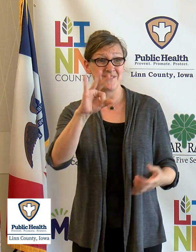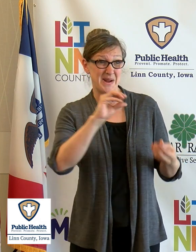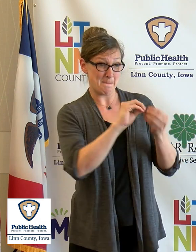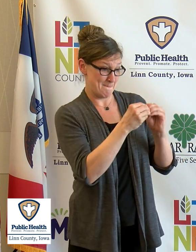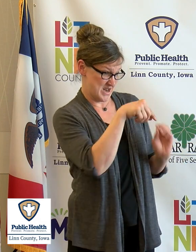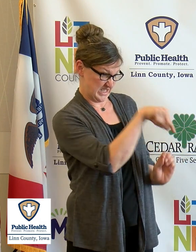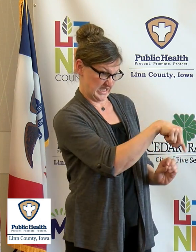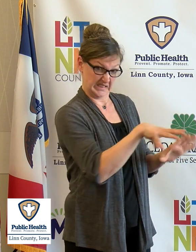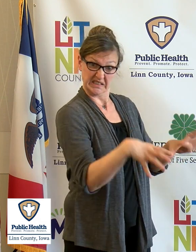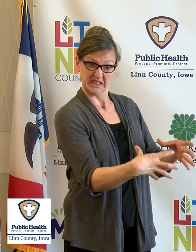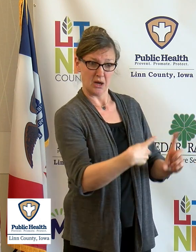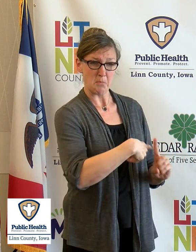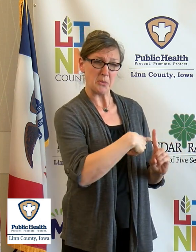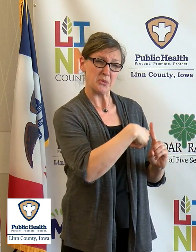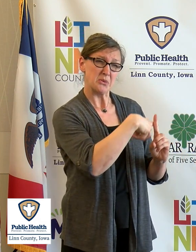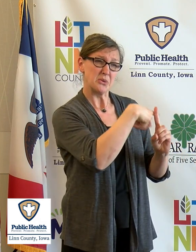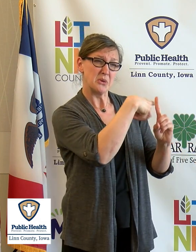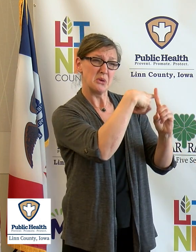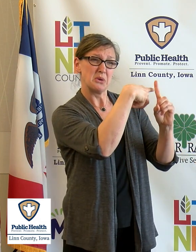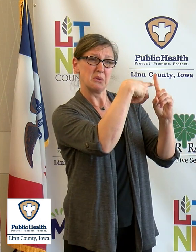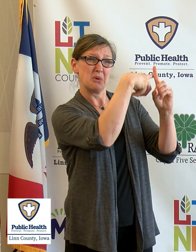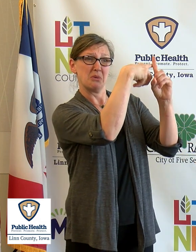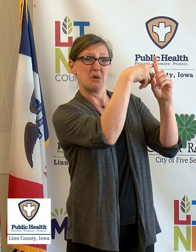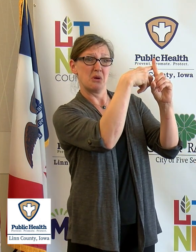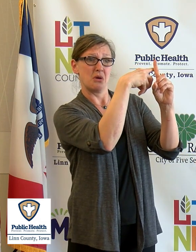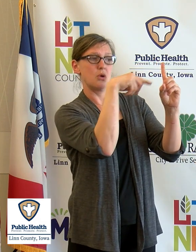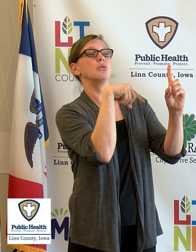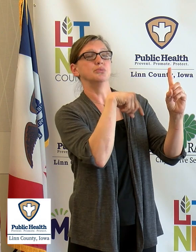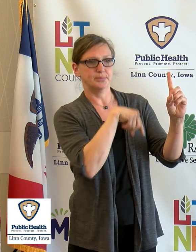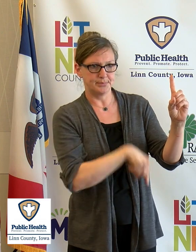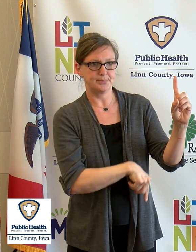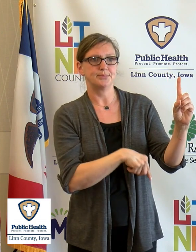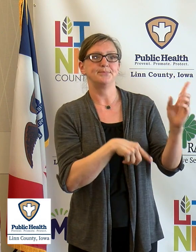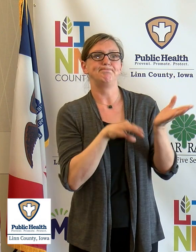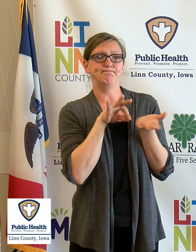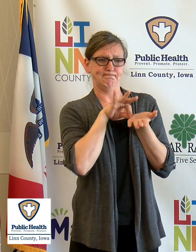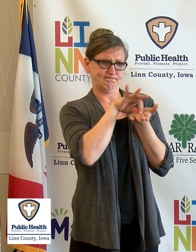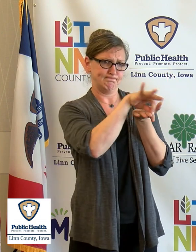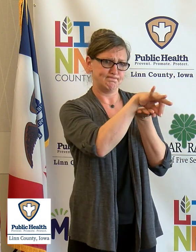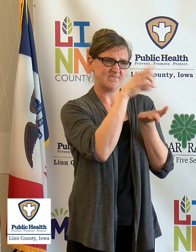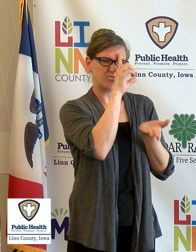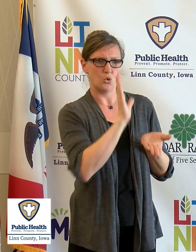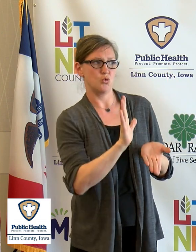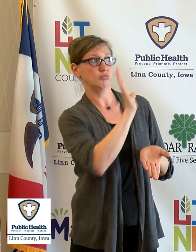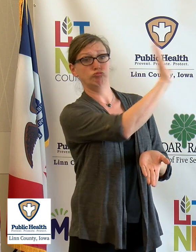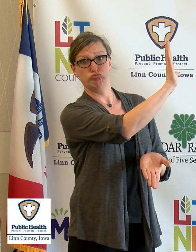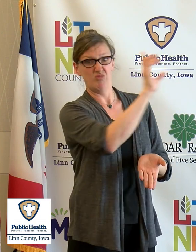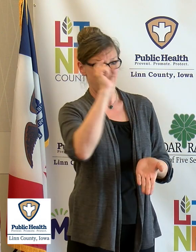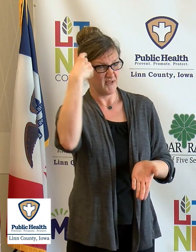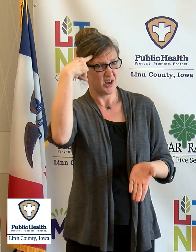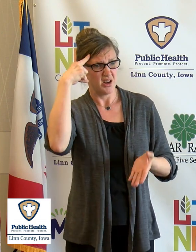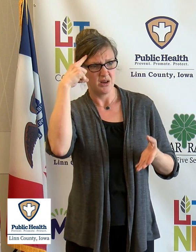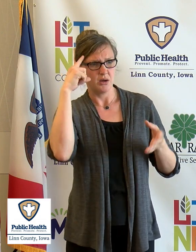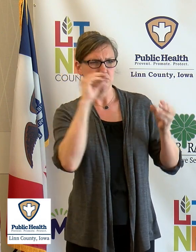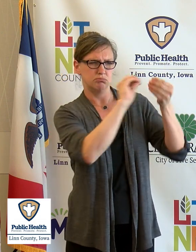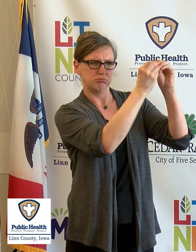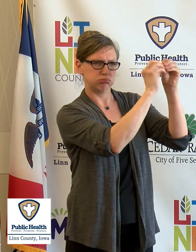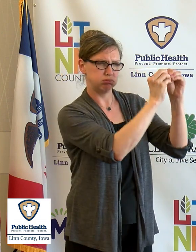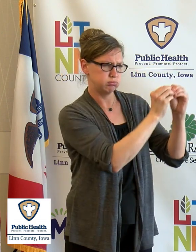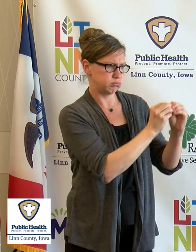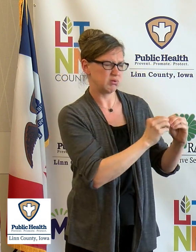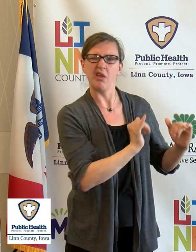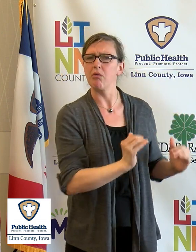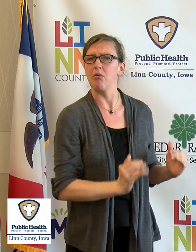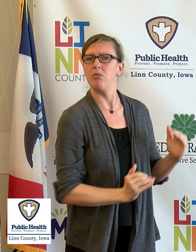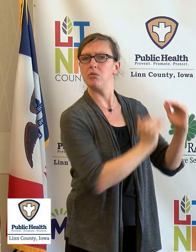as a result of this testing, our score on her matrix could very well stay the same. We would have no way to